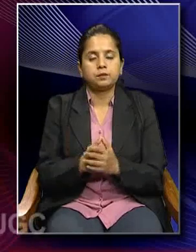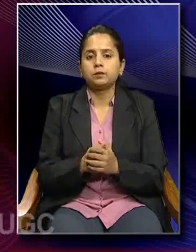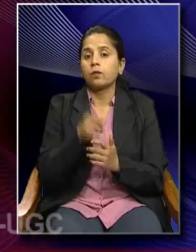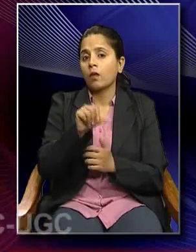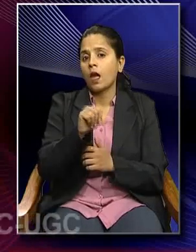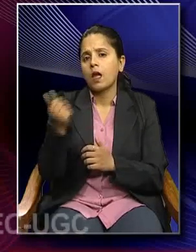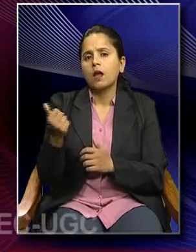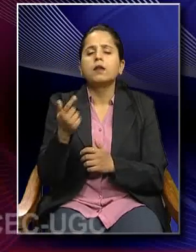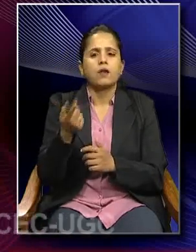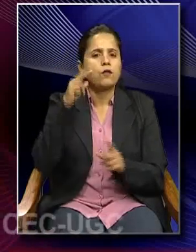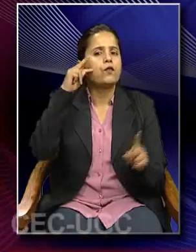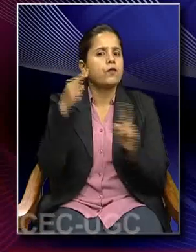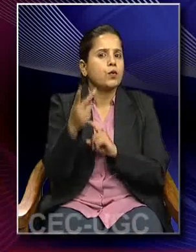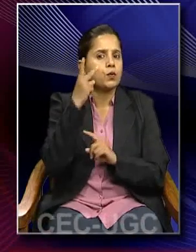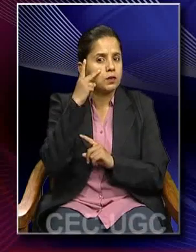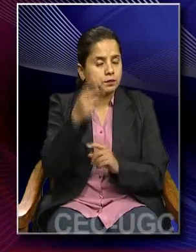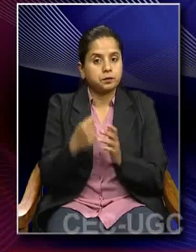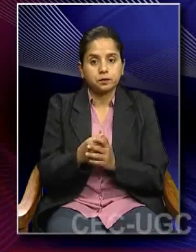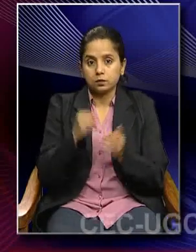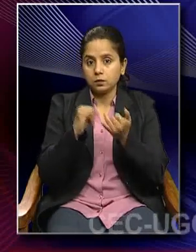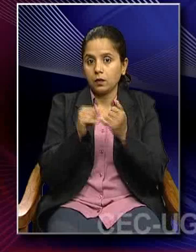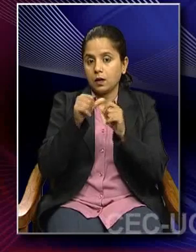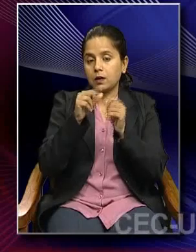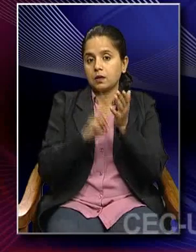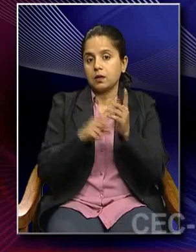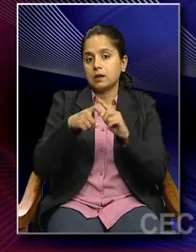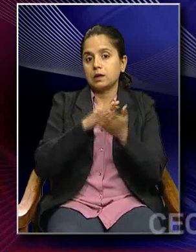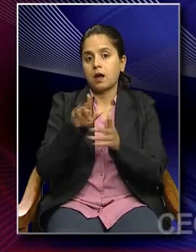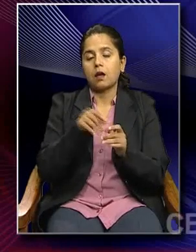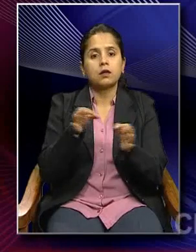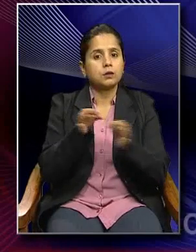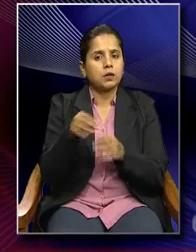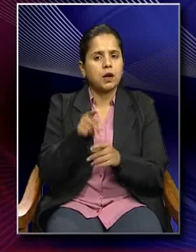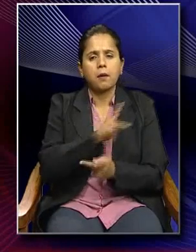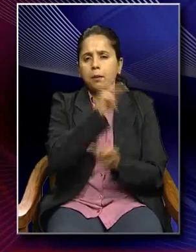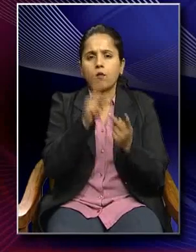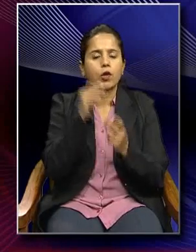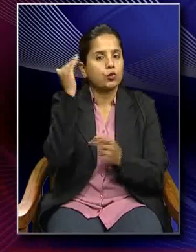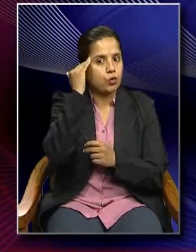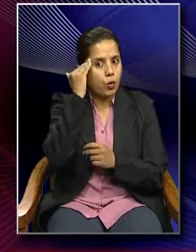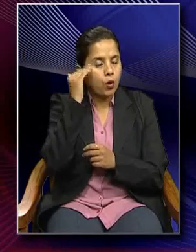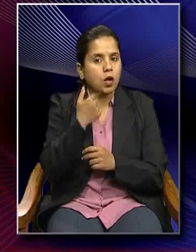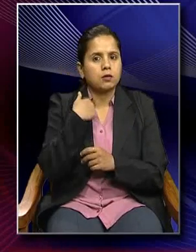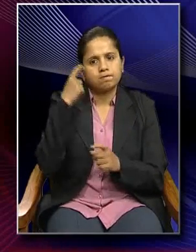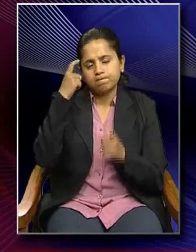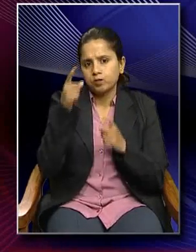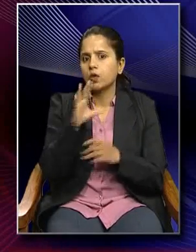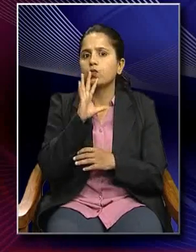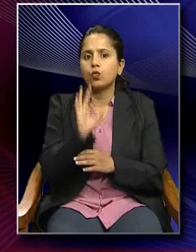Another viewpoint posits that Sāṅkhya signifies perfect knowledge concerning the